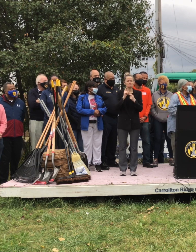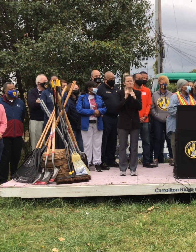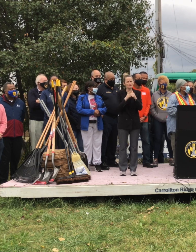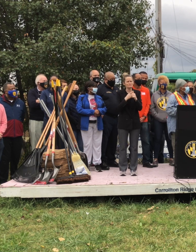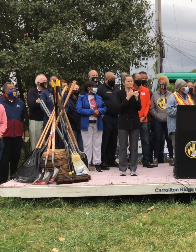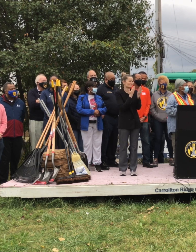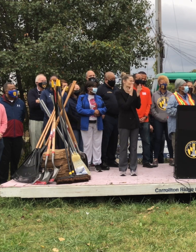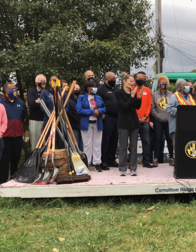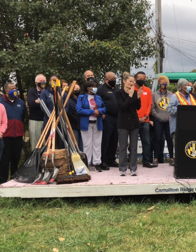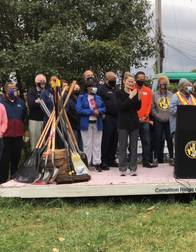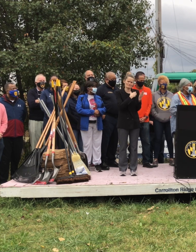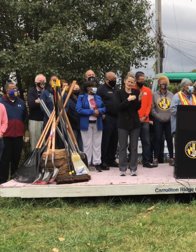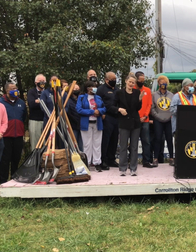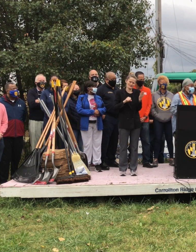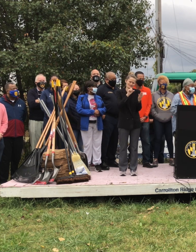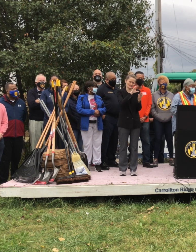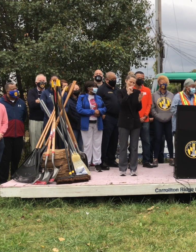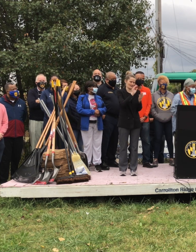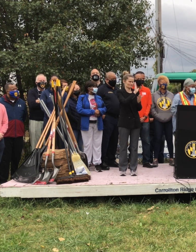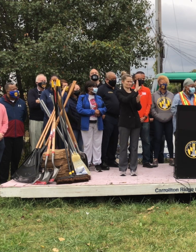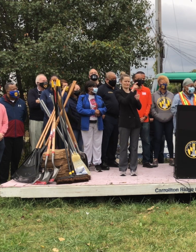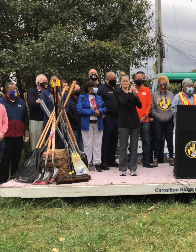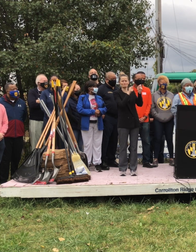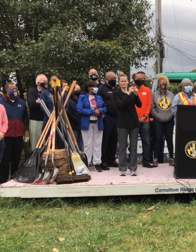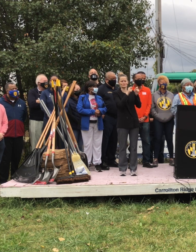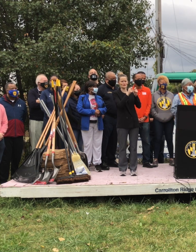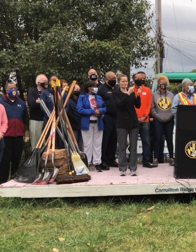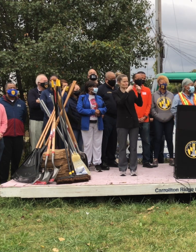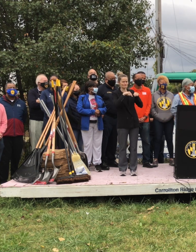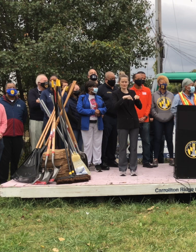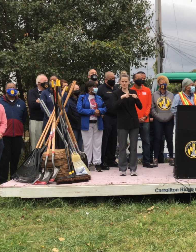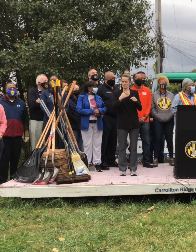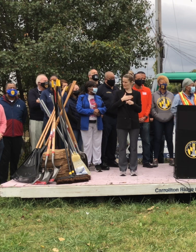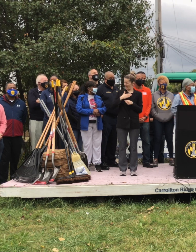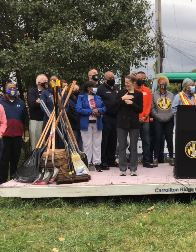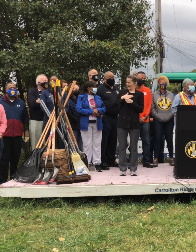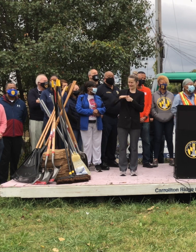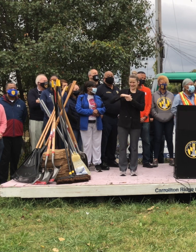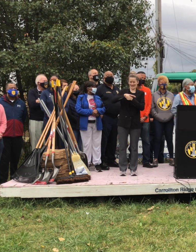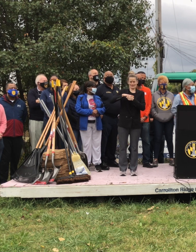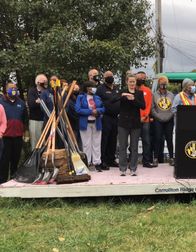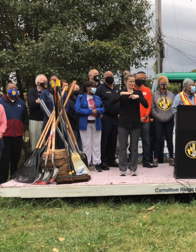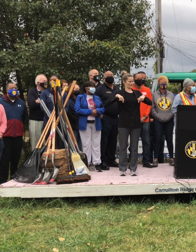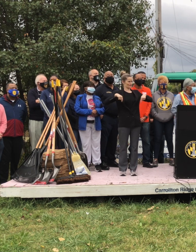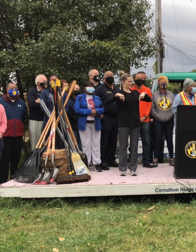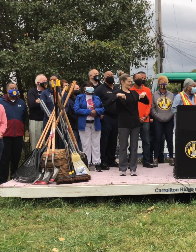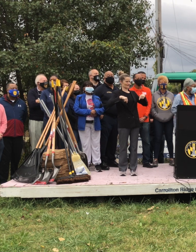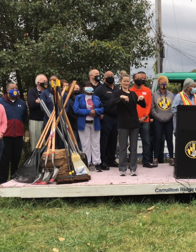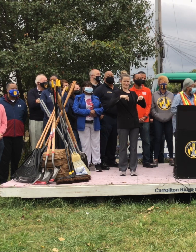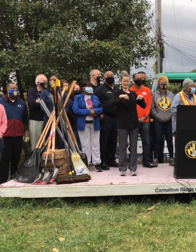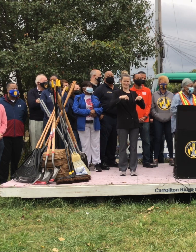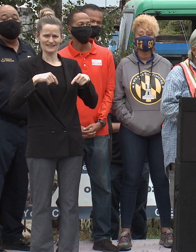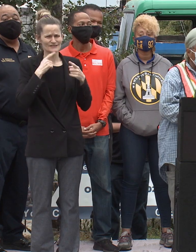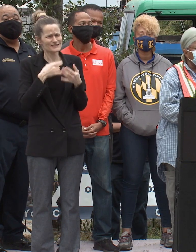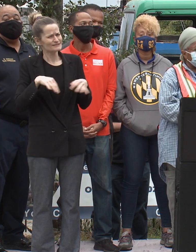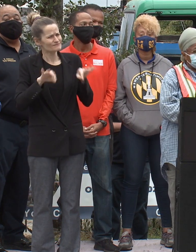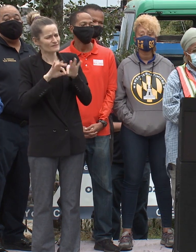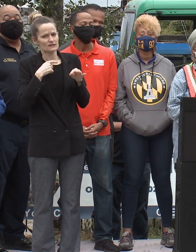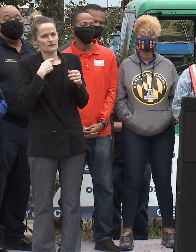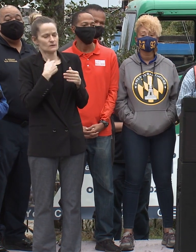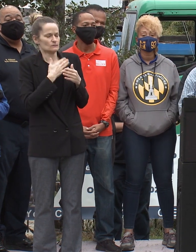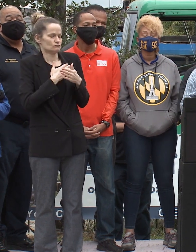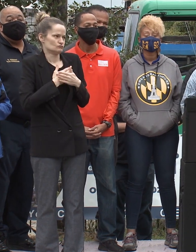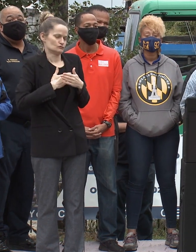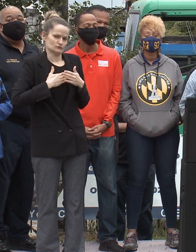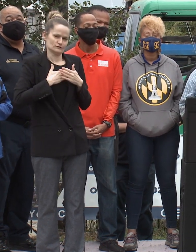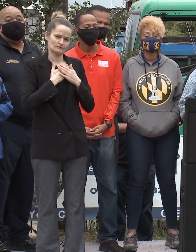Scott, for bringing your staff, your executive staff, out here into Carrollton Ridge. It's very, very much appreciated. So